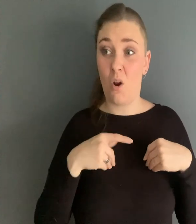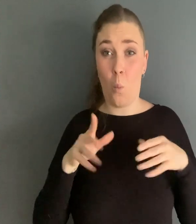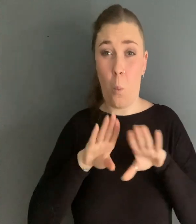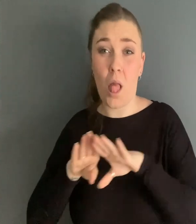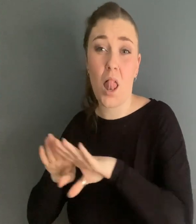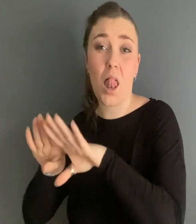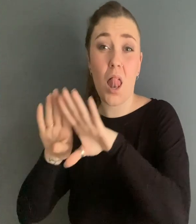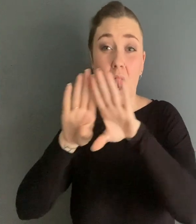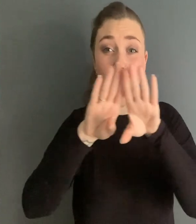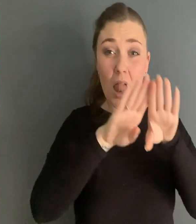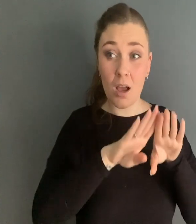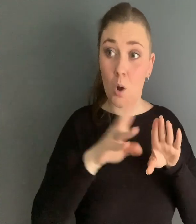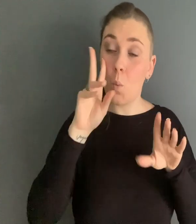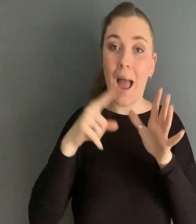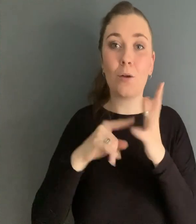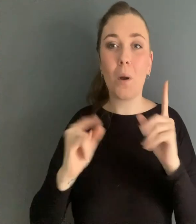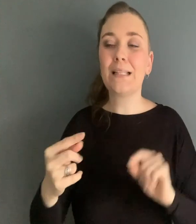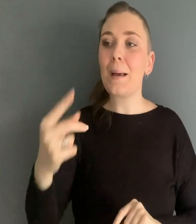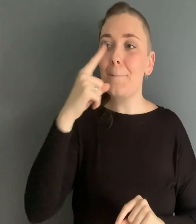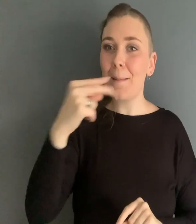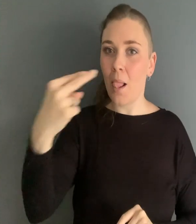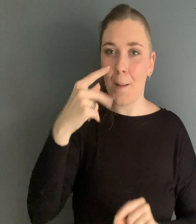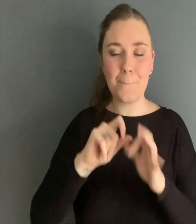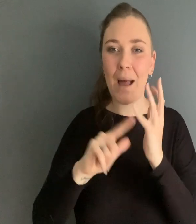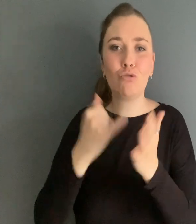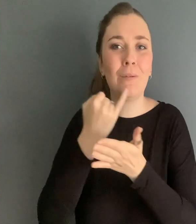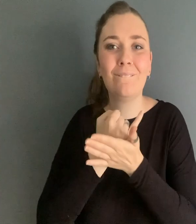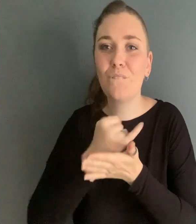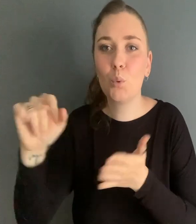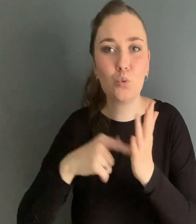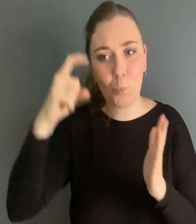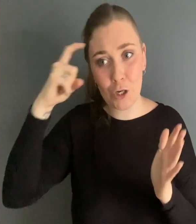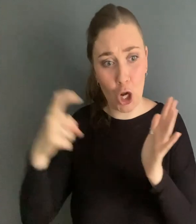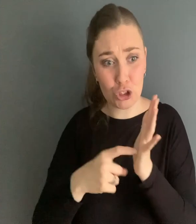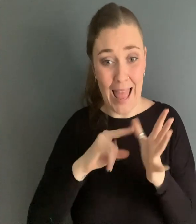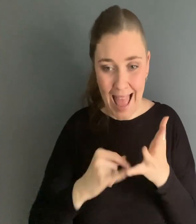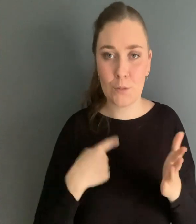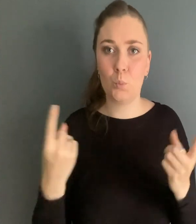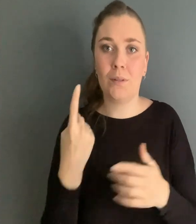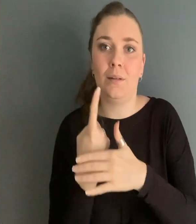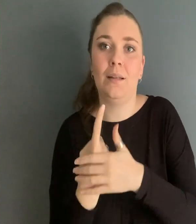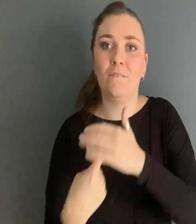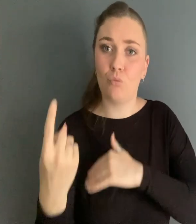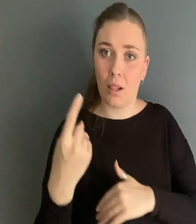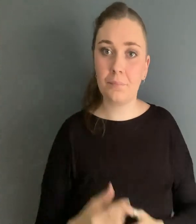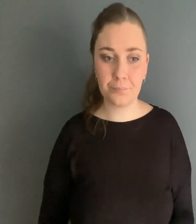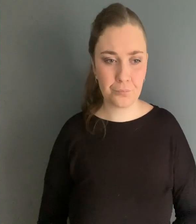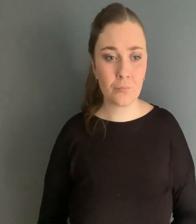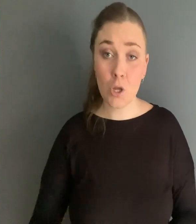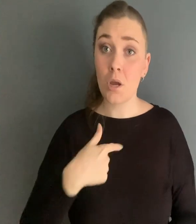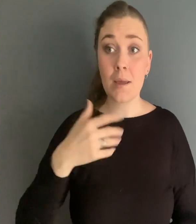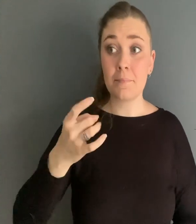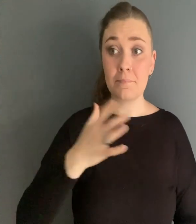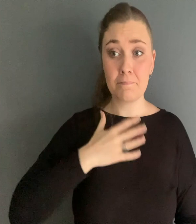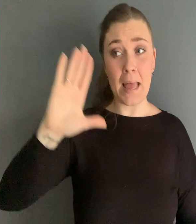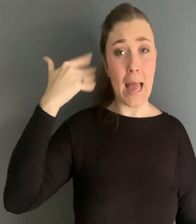that sees us as people but refuses to acknowledge us as individuals. I have had some